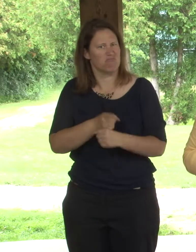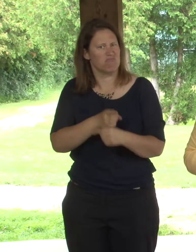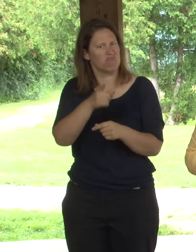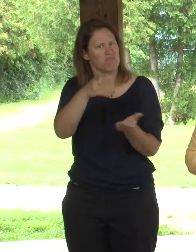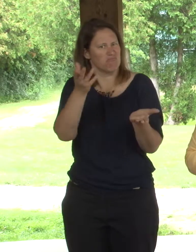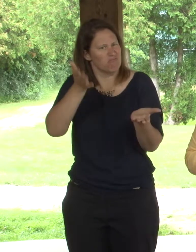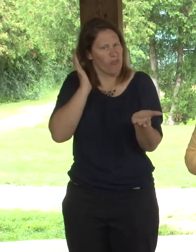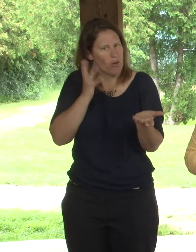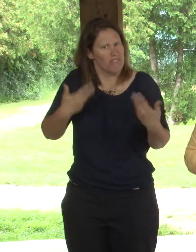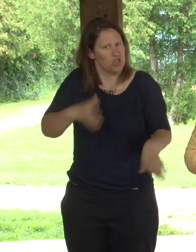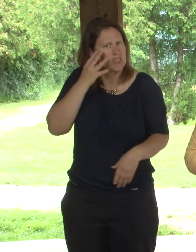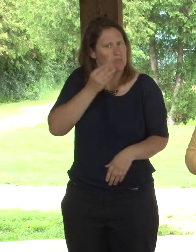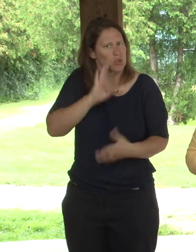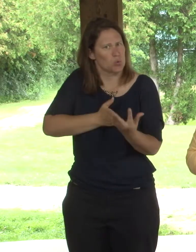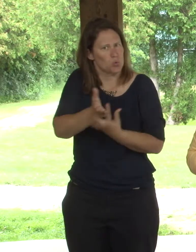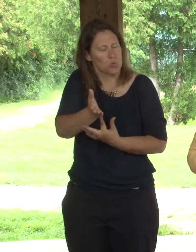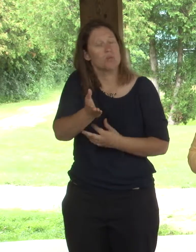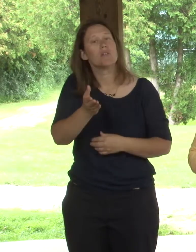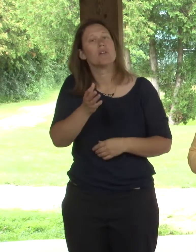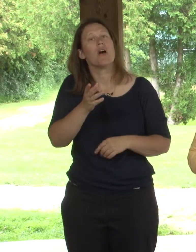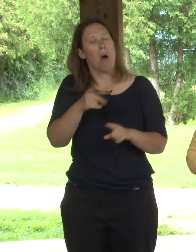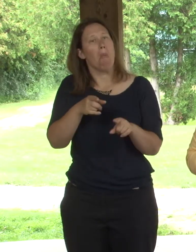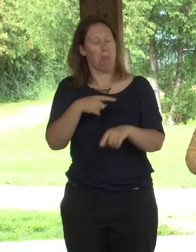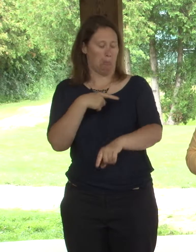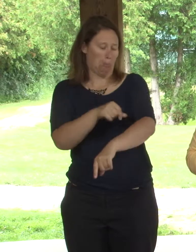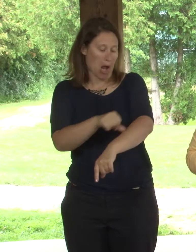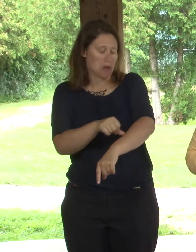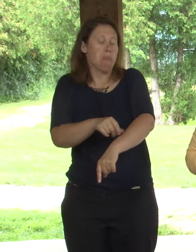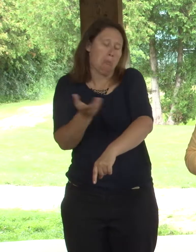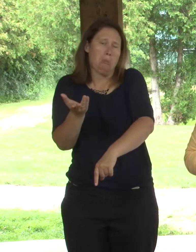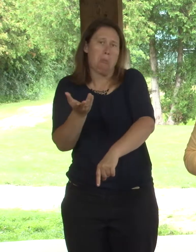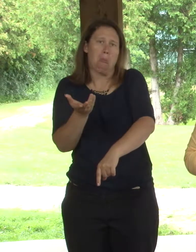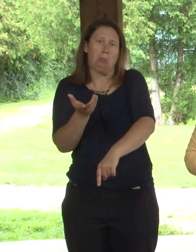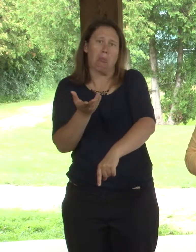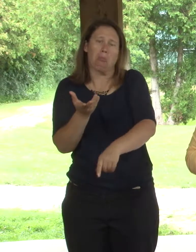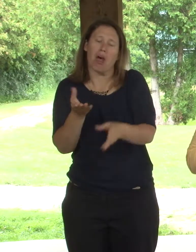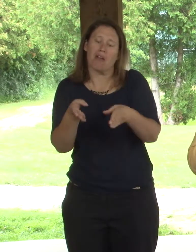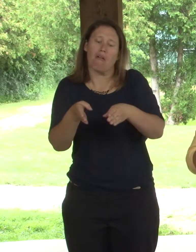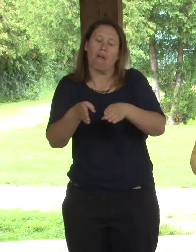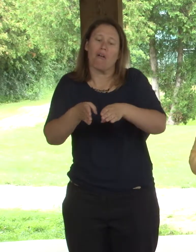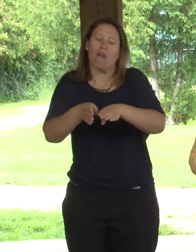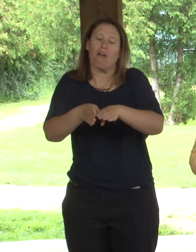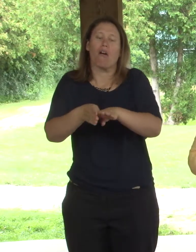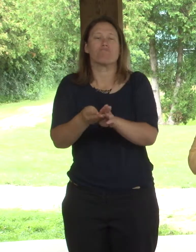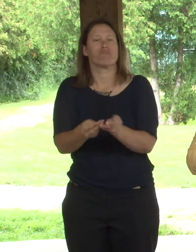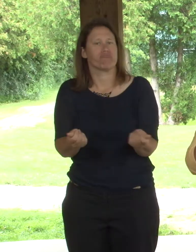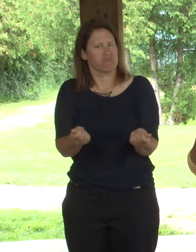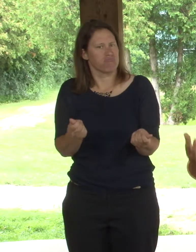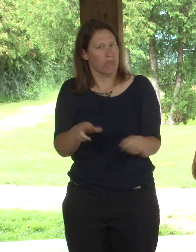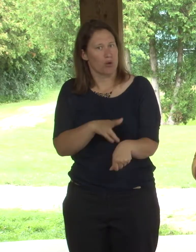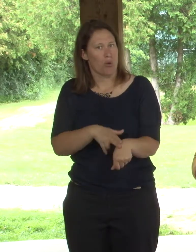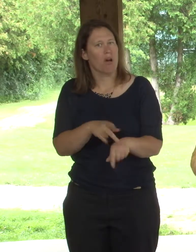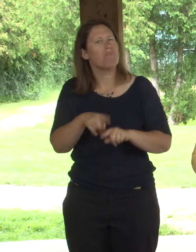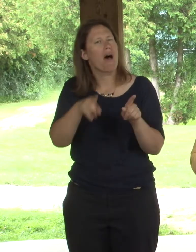notice it getting better. And if you notice the opposite and the healing is not happening and the sore is looking worse, there's